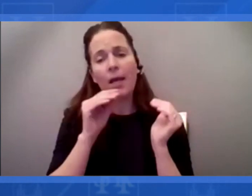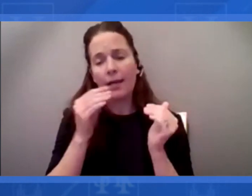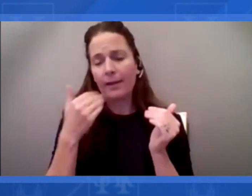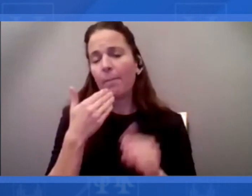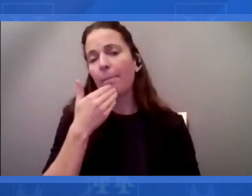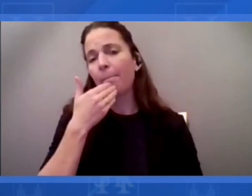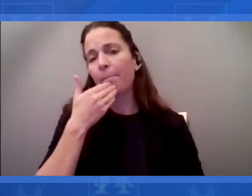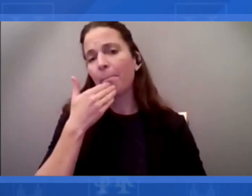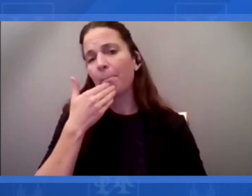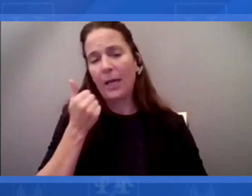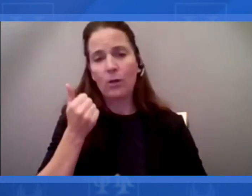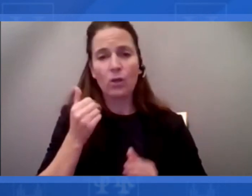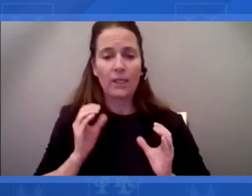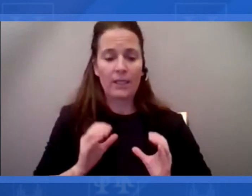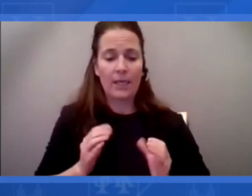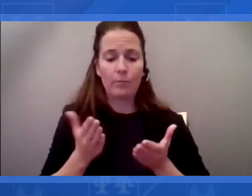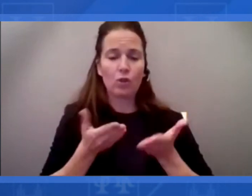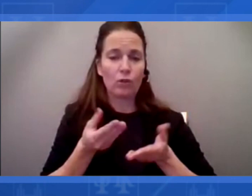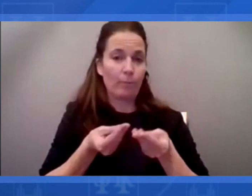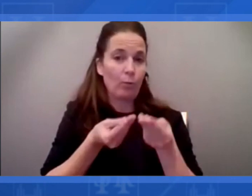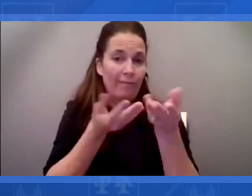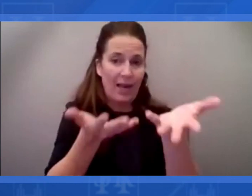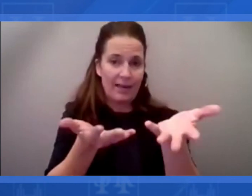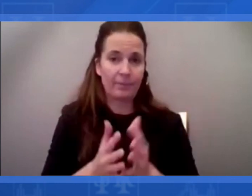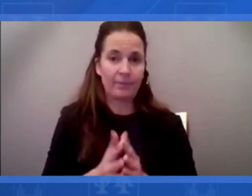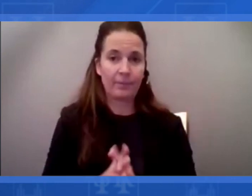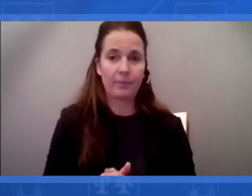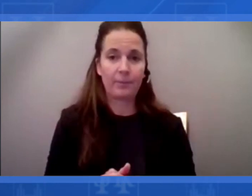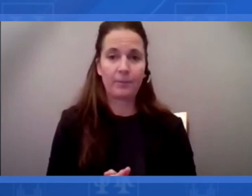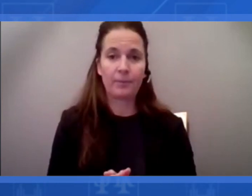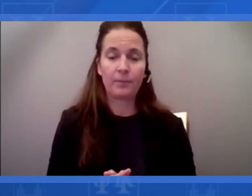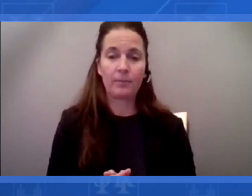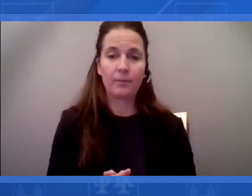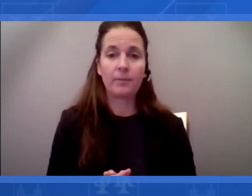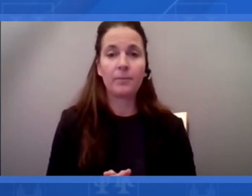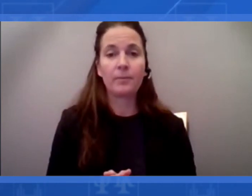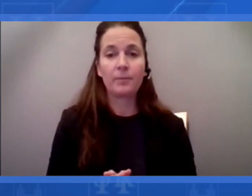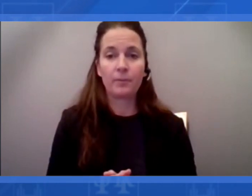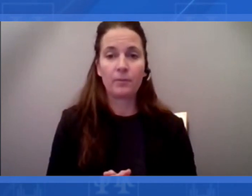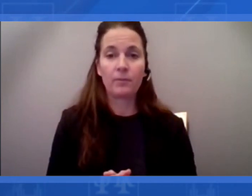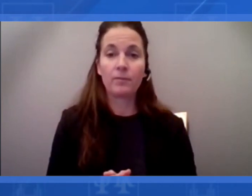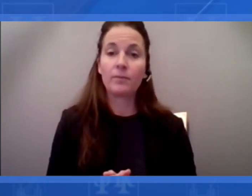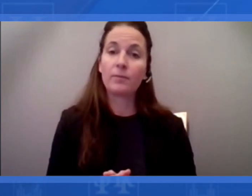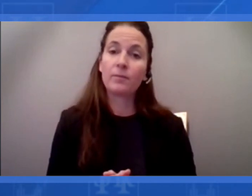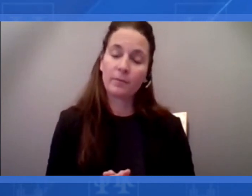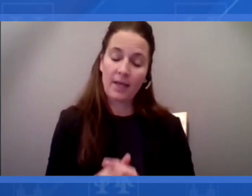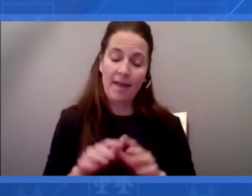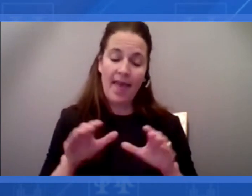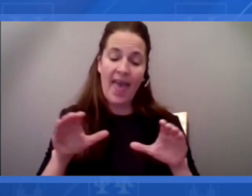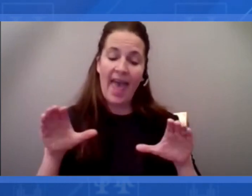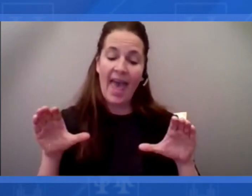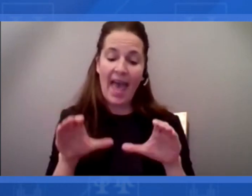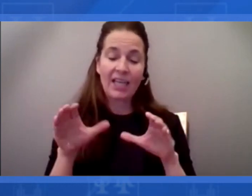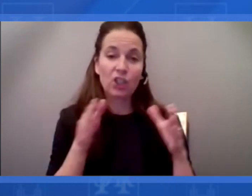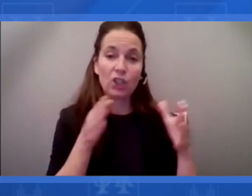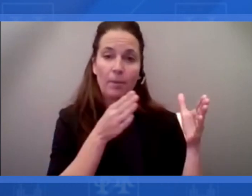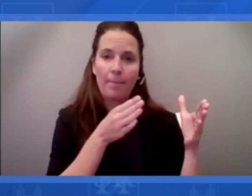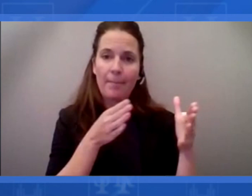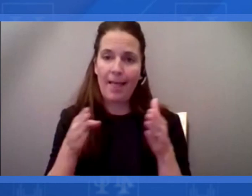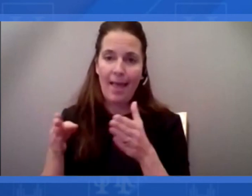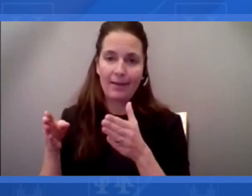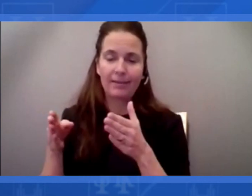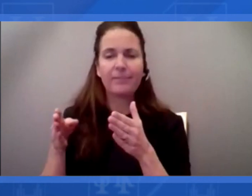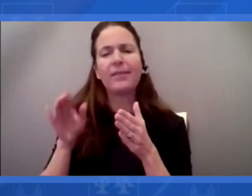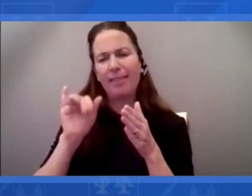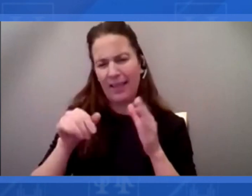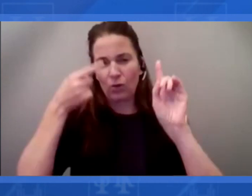experience. As we enter the next phase of this project, focused on action planning, we want to bring some of